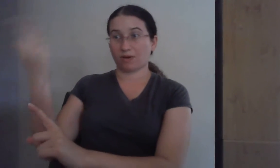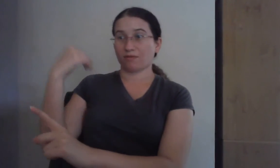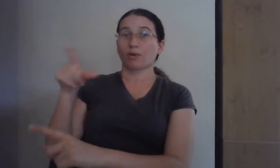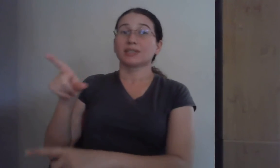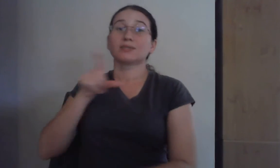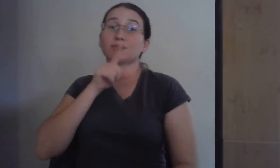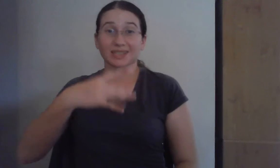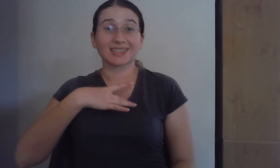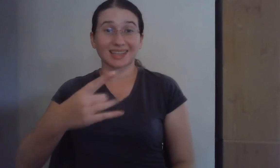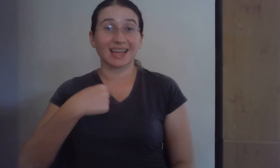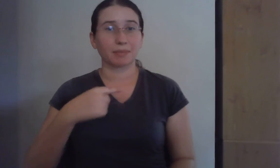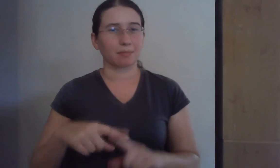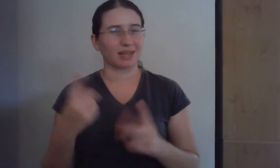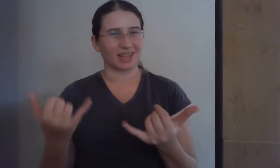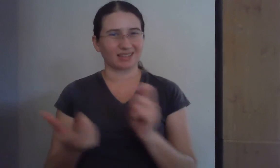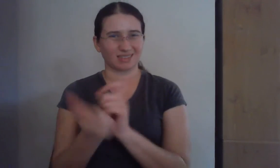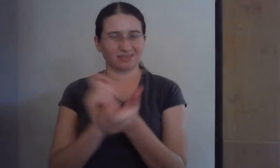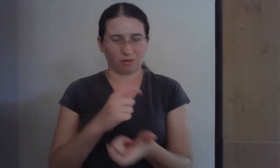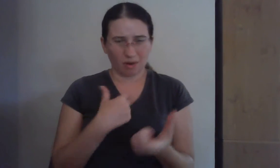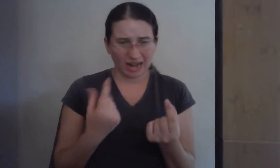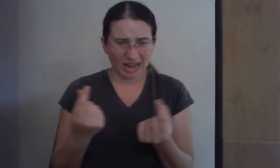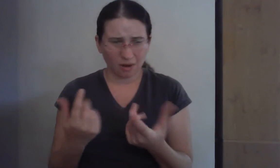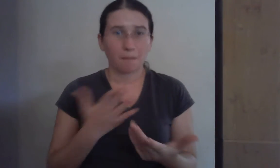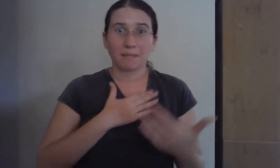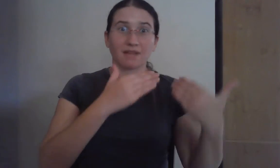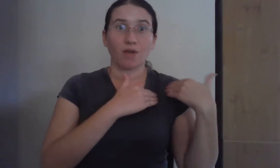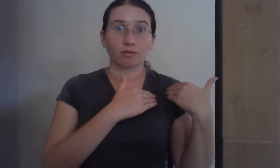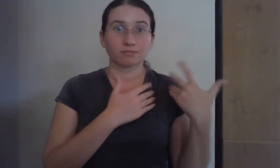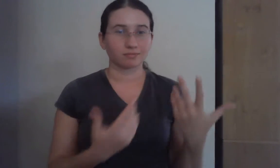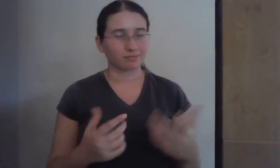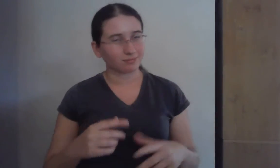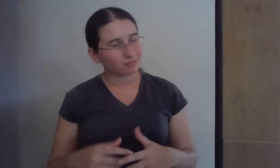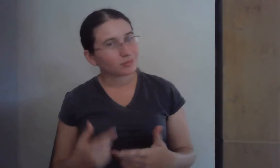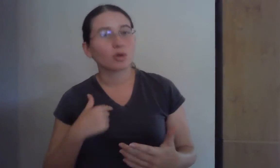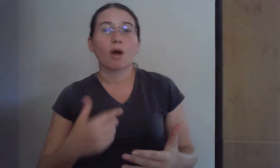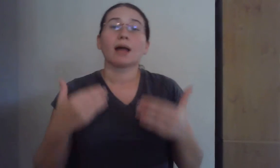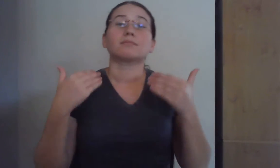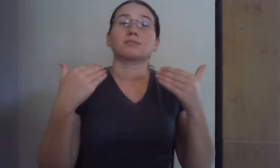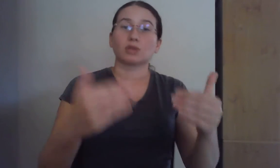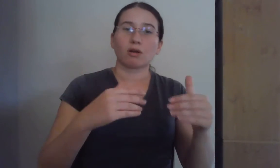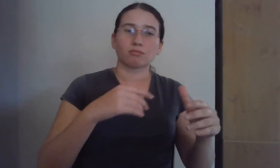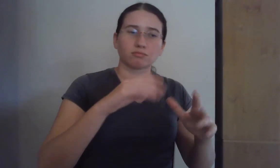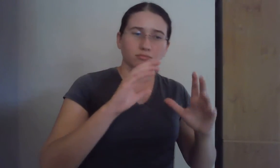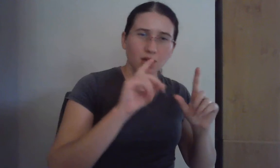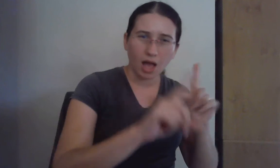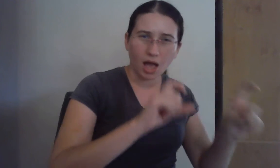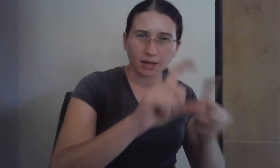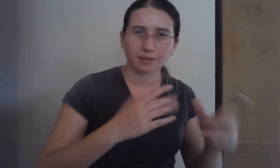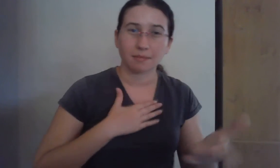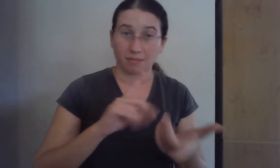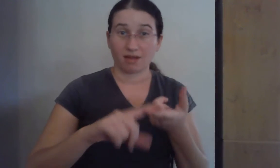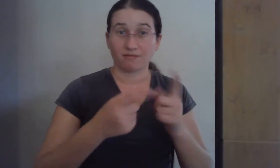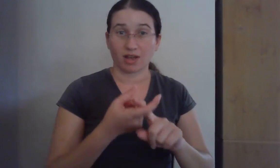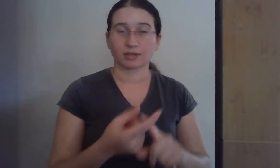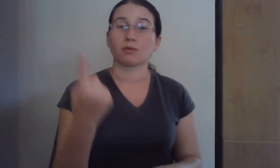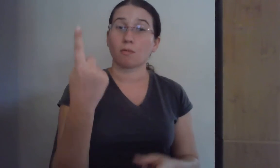I shared his silence with friends. One, who admits she has trouble trusting people, was sure he was on this trip with